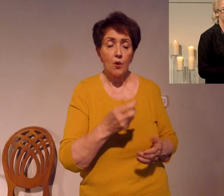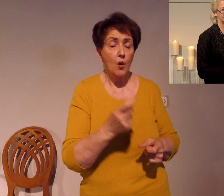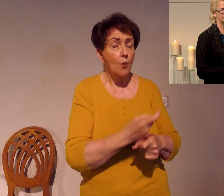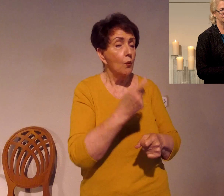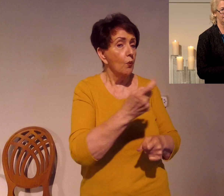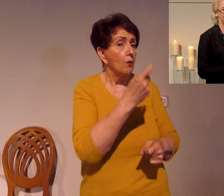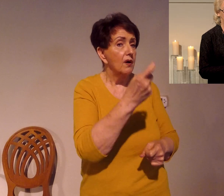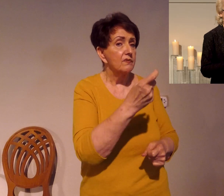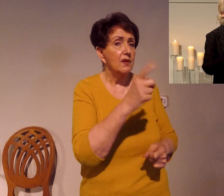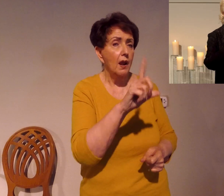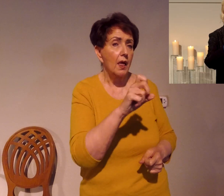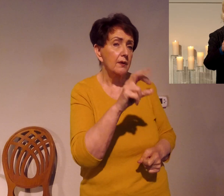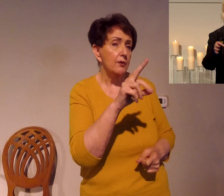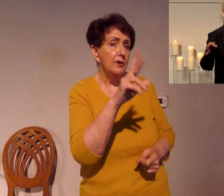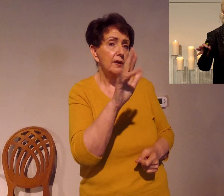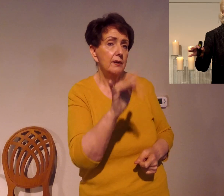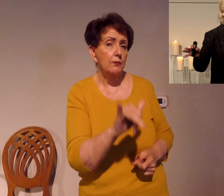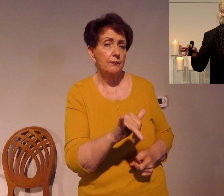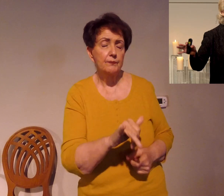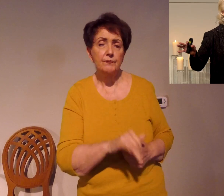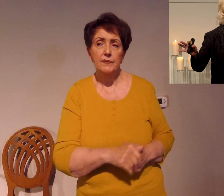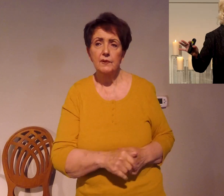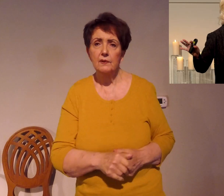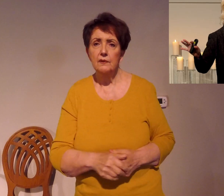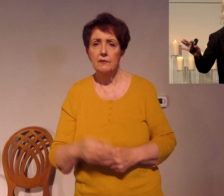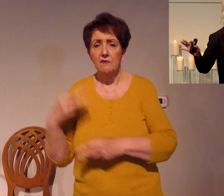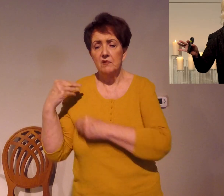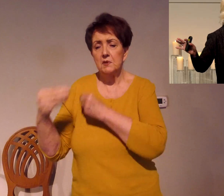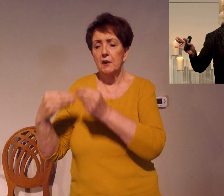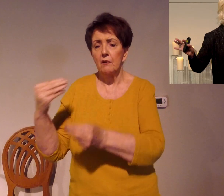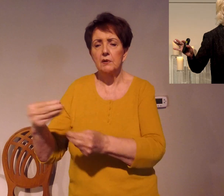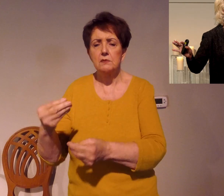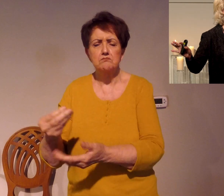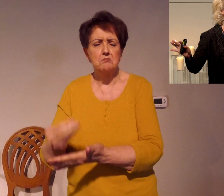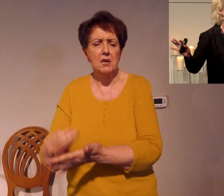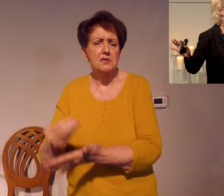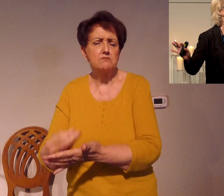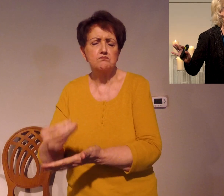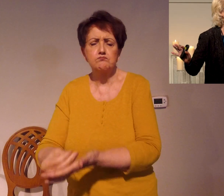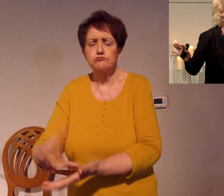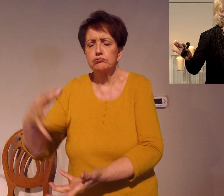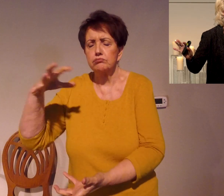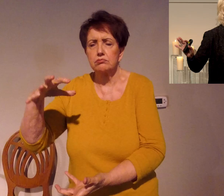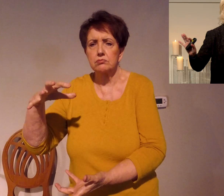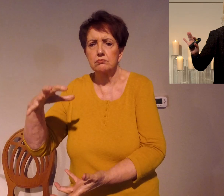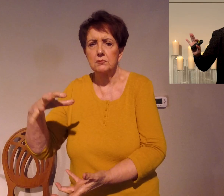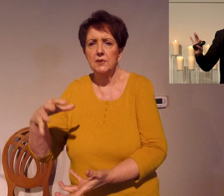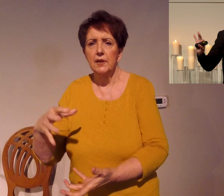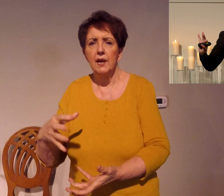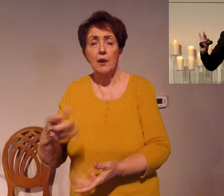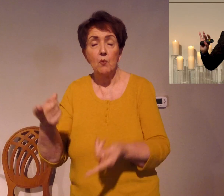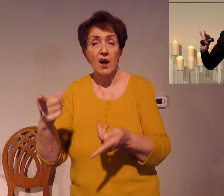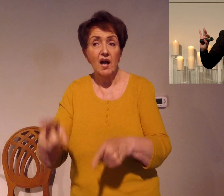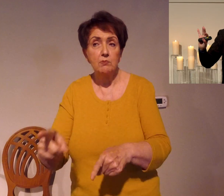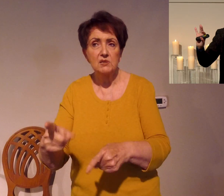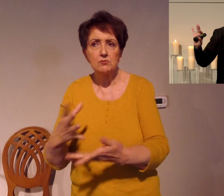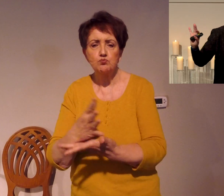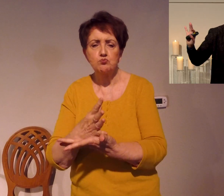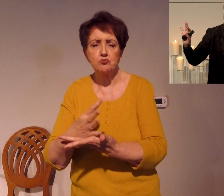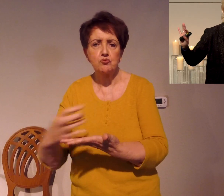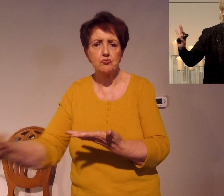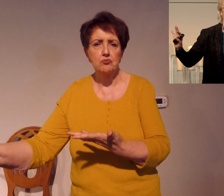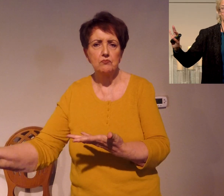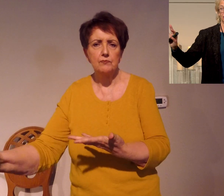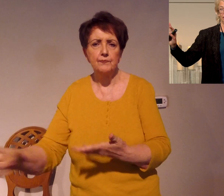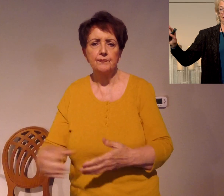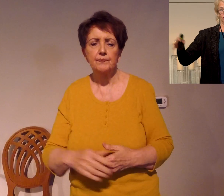inherited large sums of money. And it is poofed away, right? Think of the prodigal son. He was very lucky to get half of